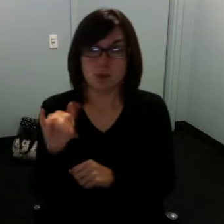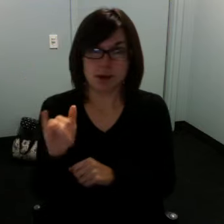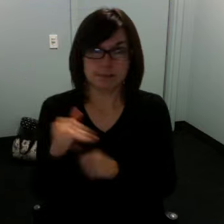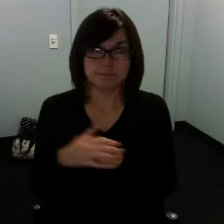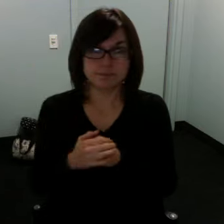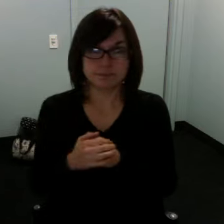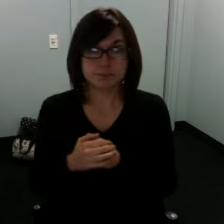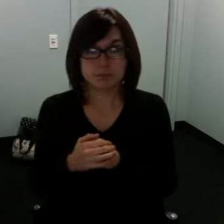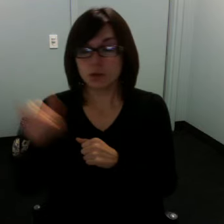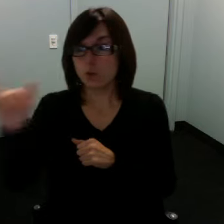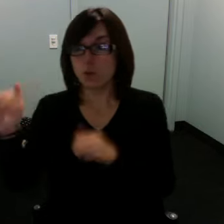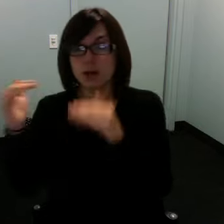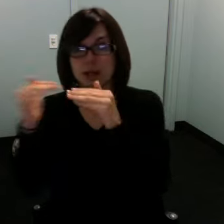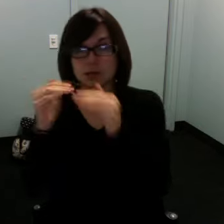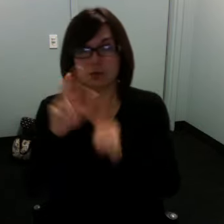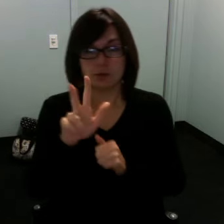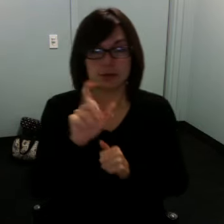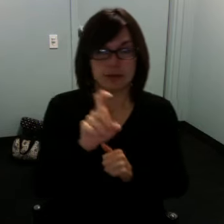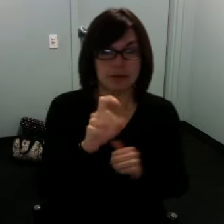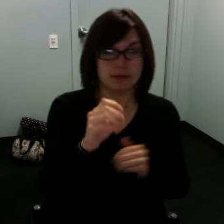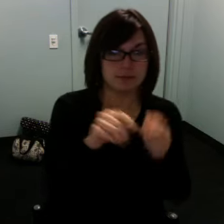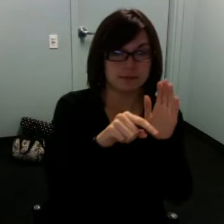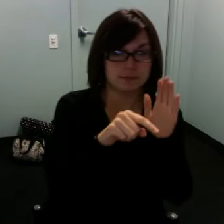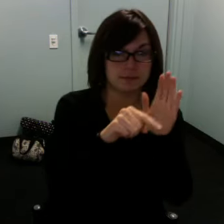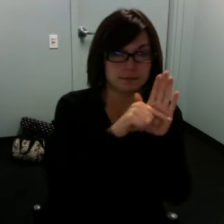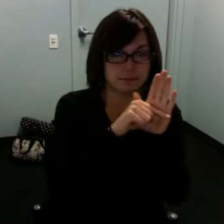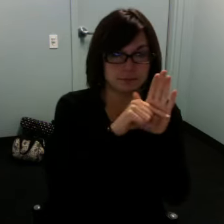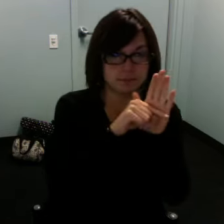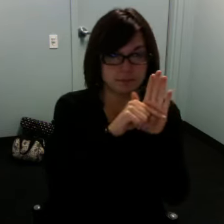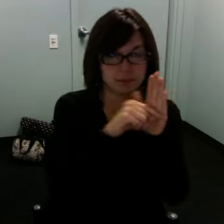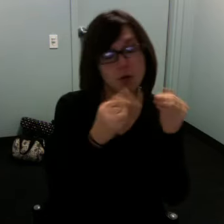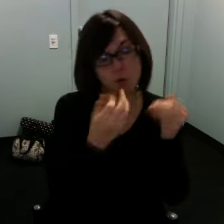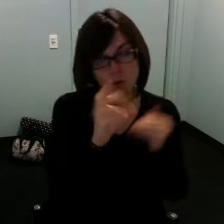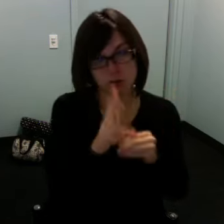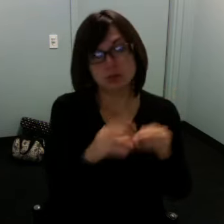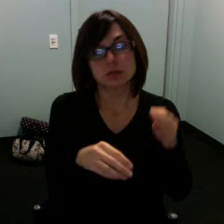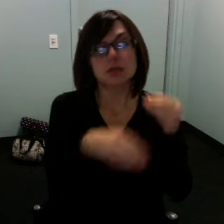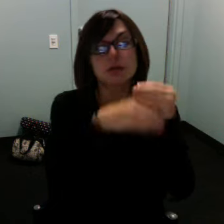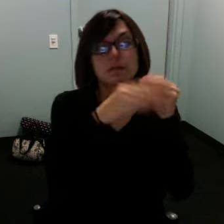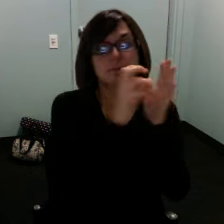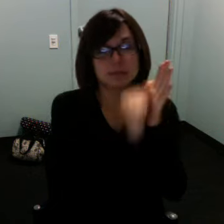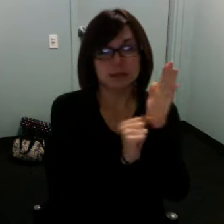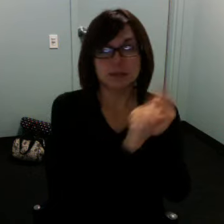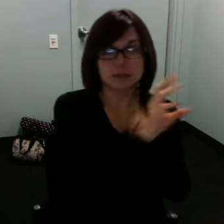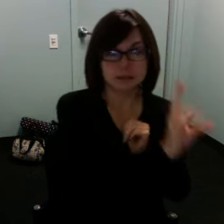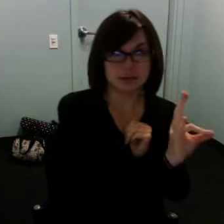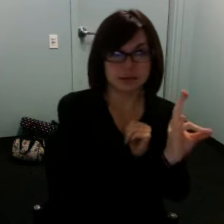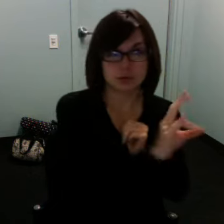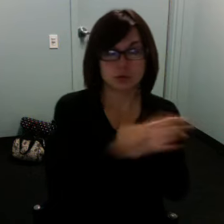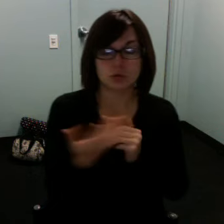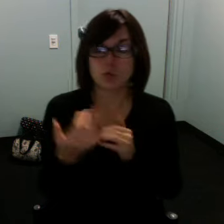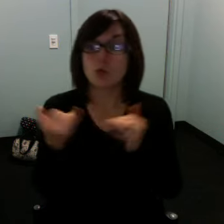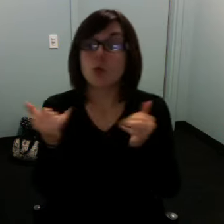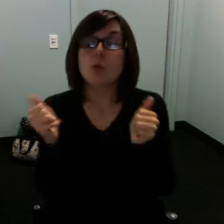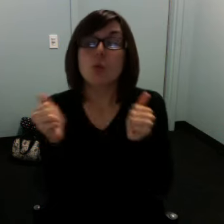equals 3x minus 7. And when I do that, I'm going to have negative 1 equals 3 times 2 minus